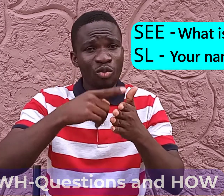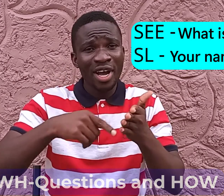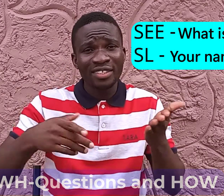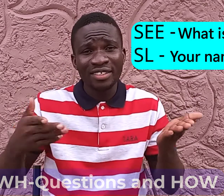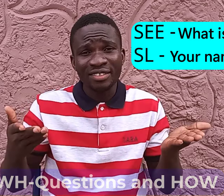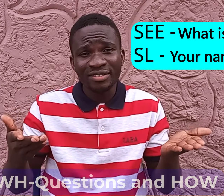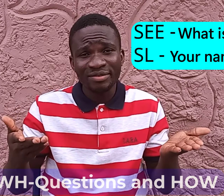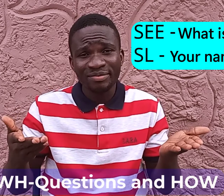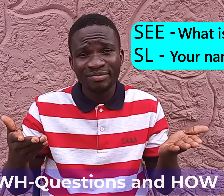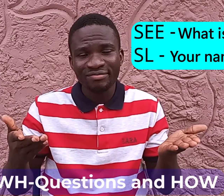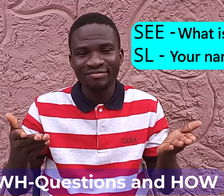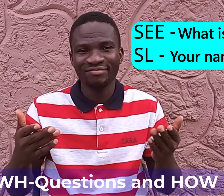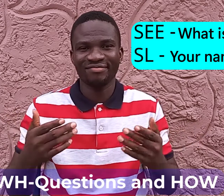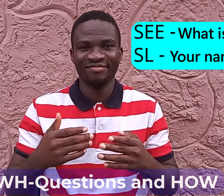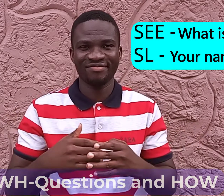What?